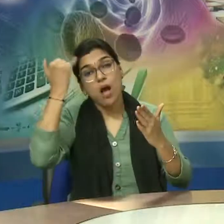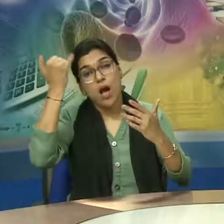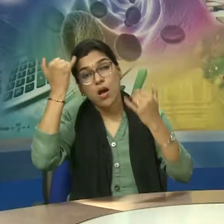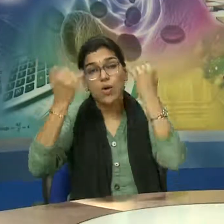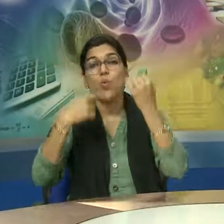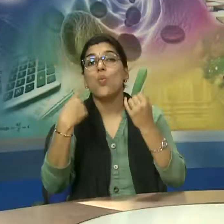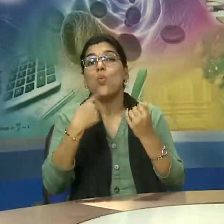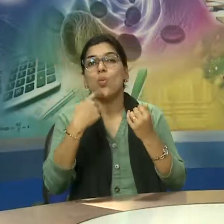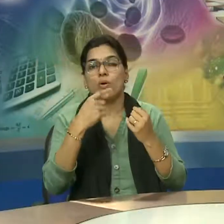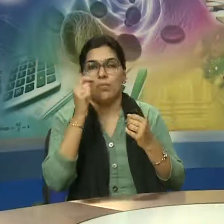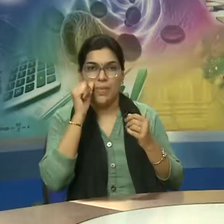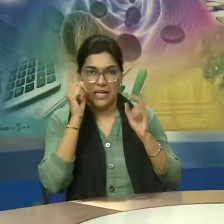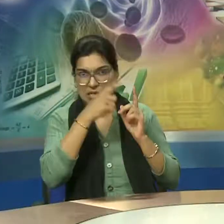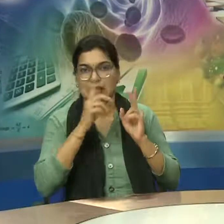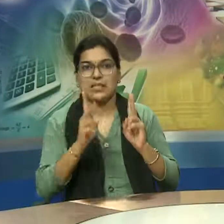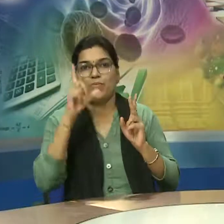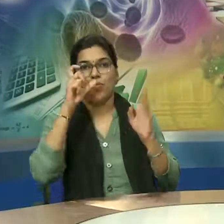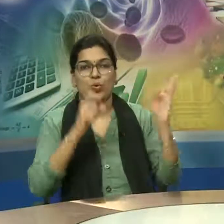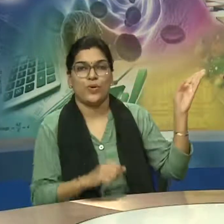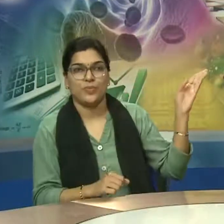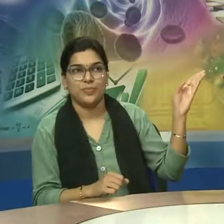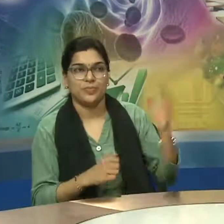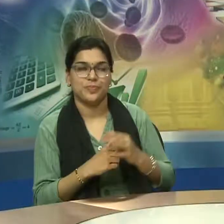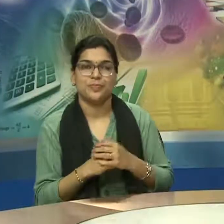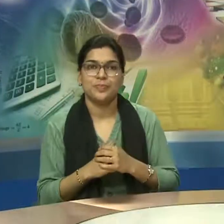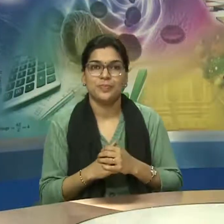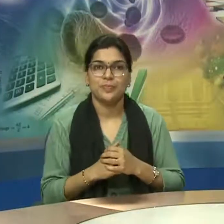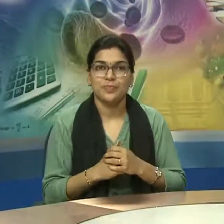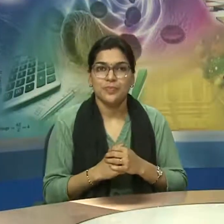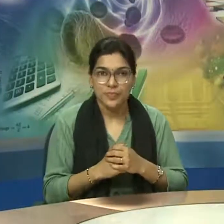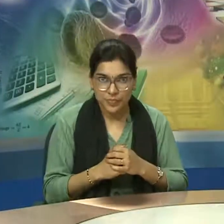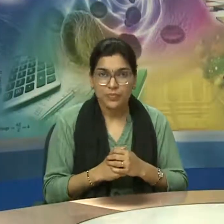The whole poem is written by the person